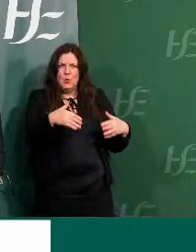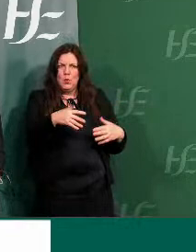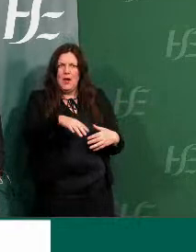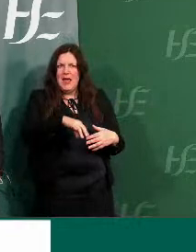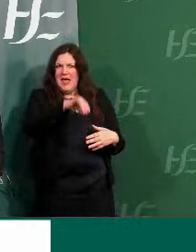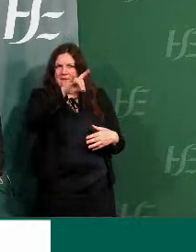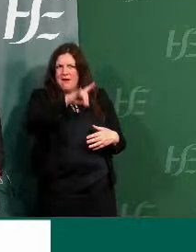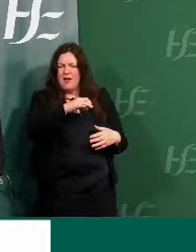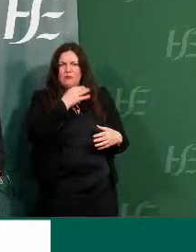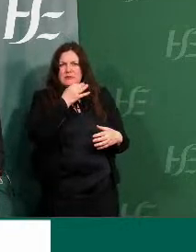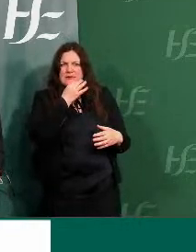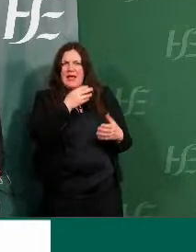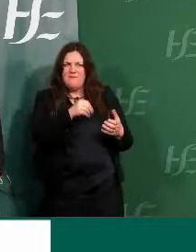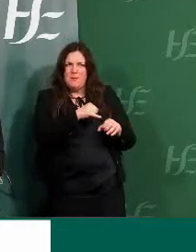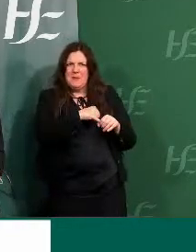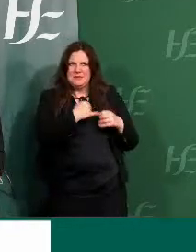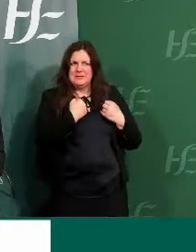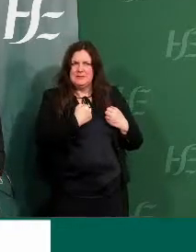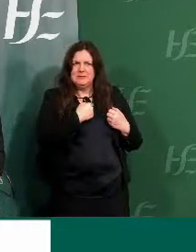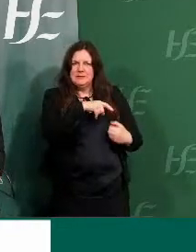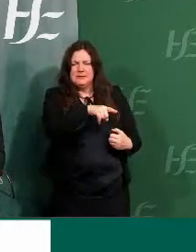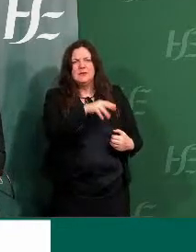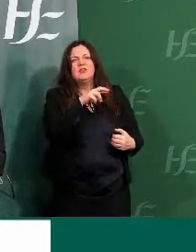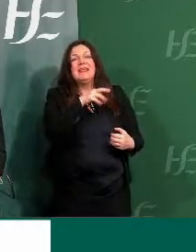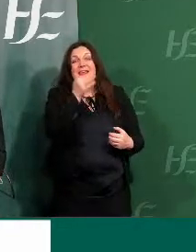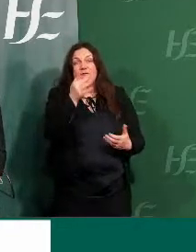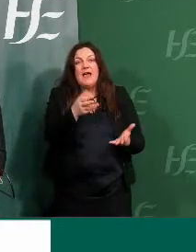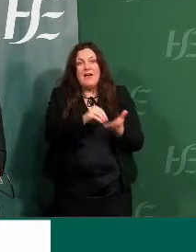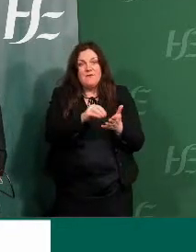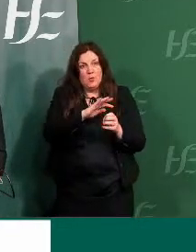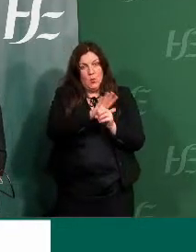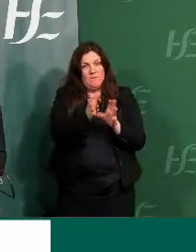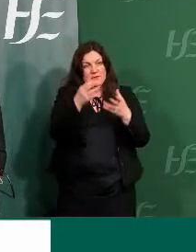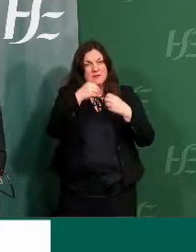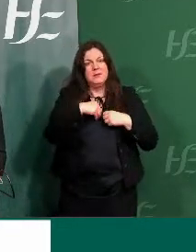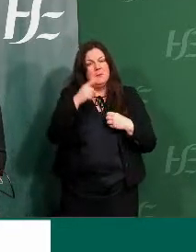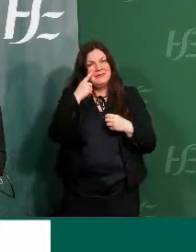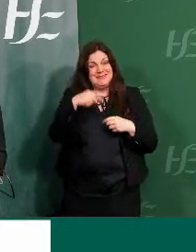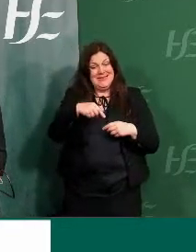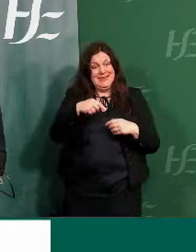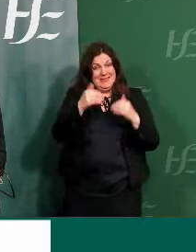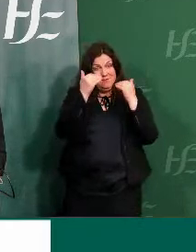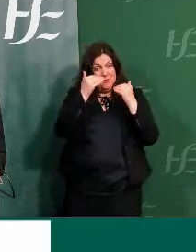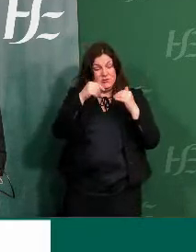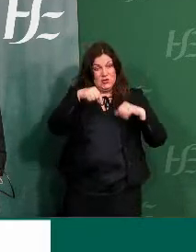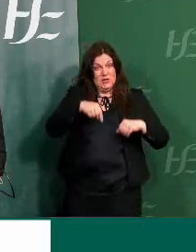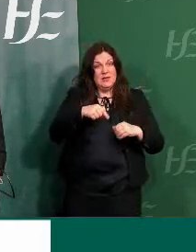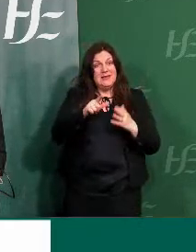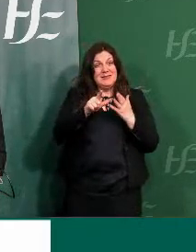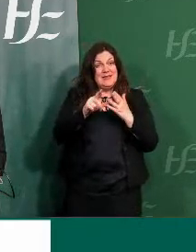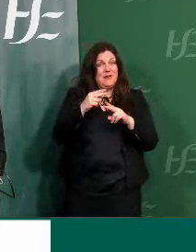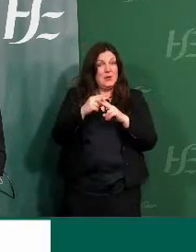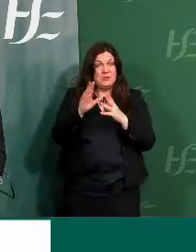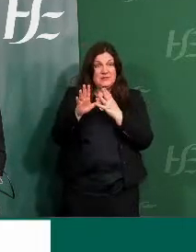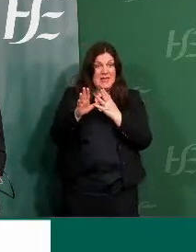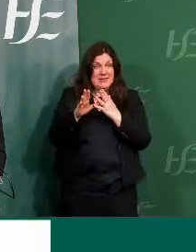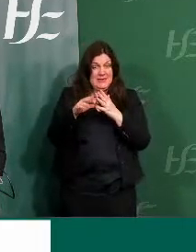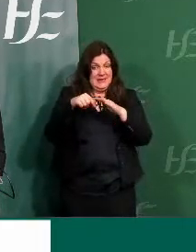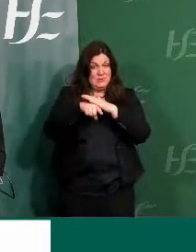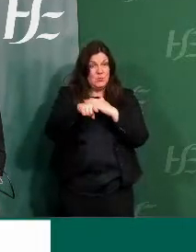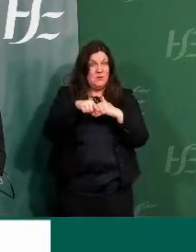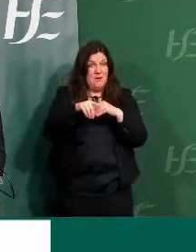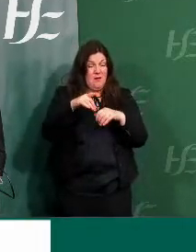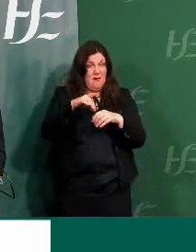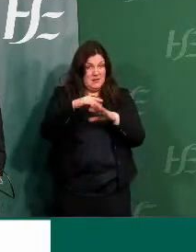severe illness and hospitalization if they get COVID-19. But looking at data from Ireland, in fact, 7 out of 10 of children admitted to hospital who